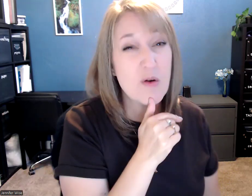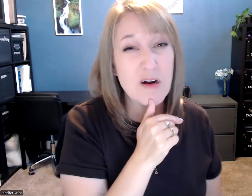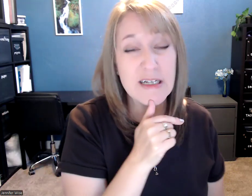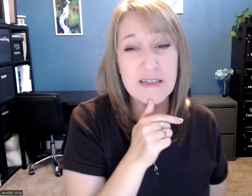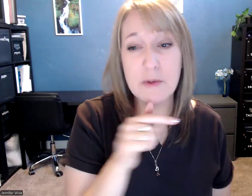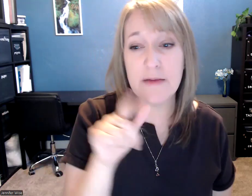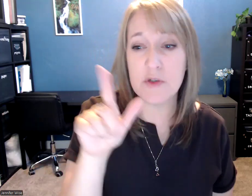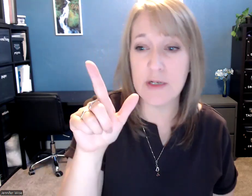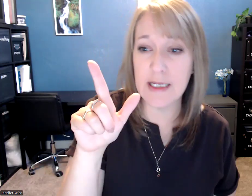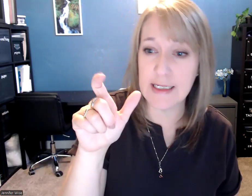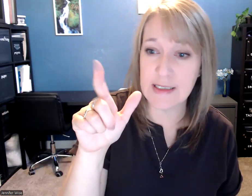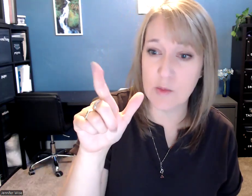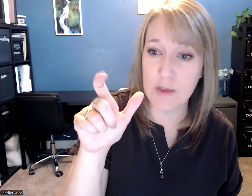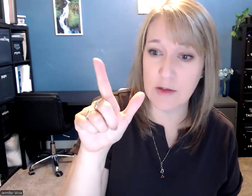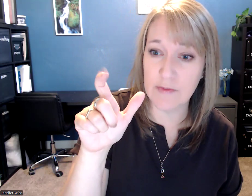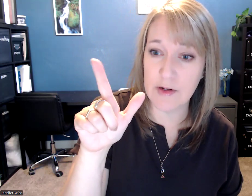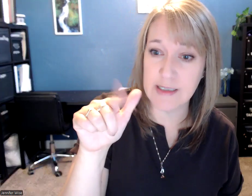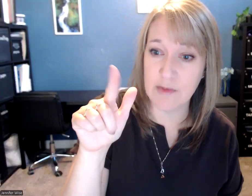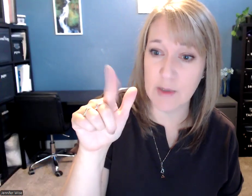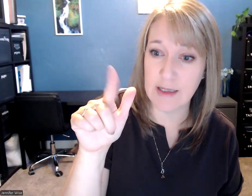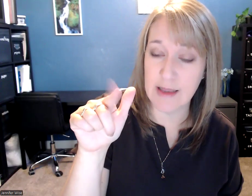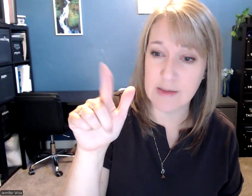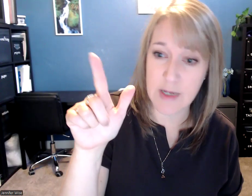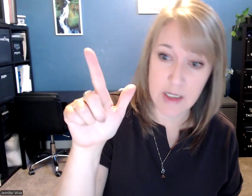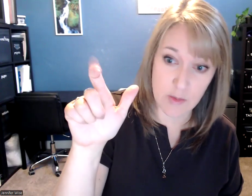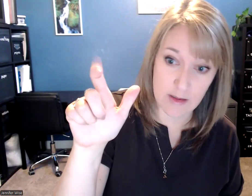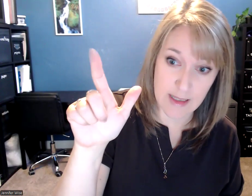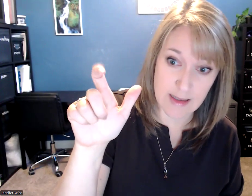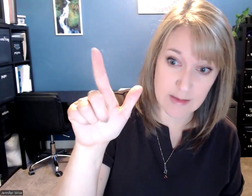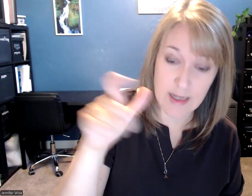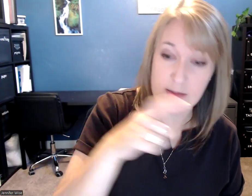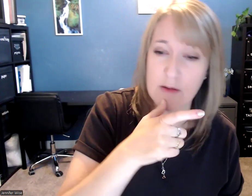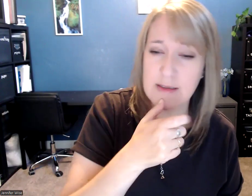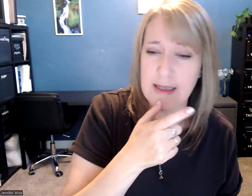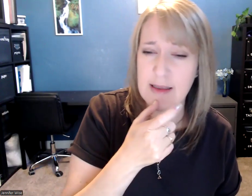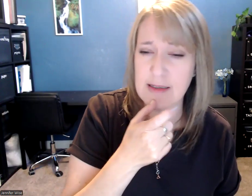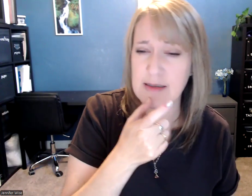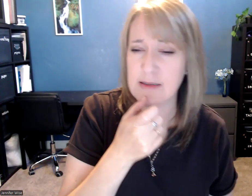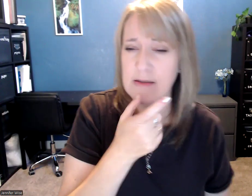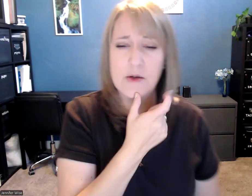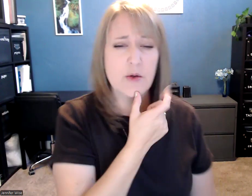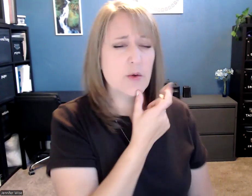Or a different way of doing it is to wiggle your finger. Instead of wiggling it this way, you wiggle it this way, so it looks like this.